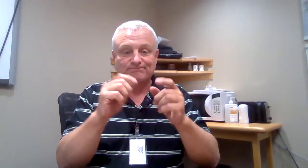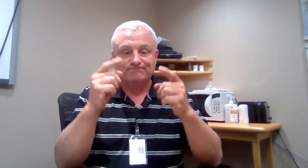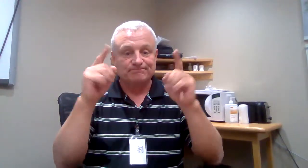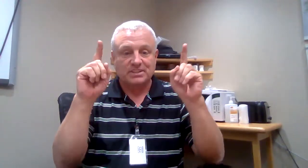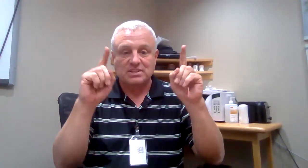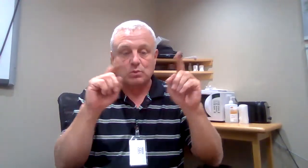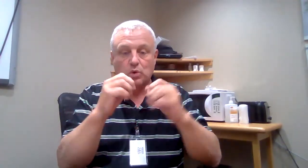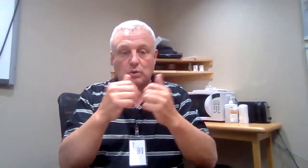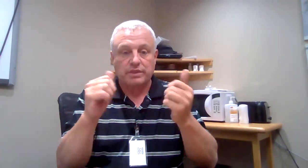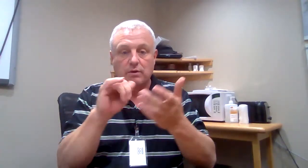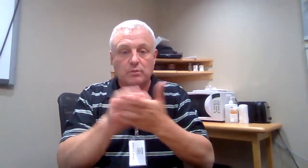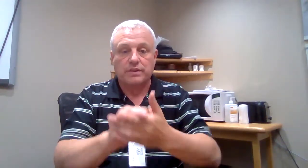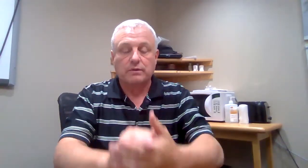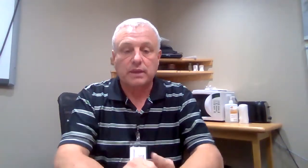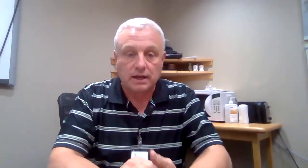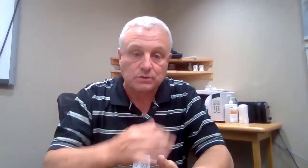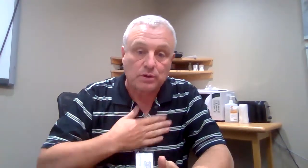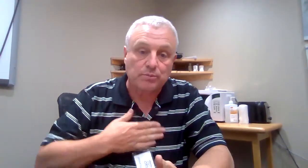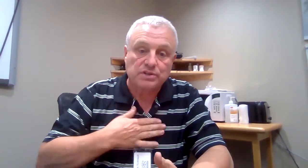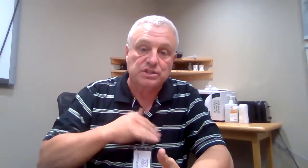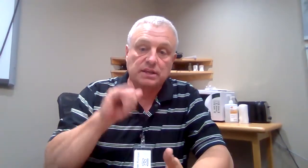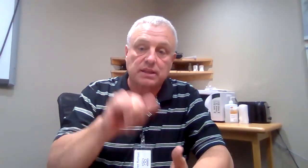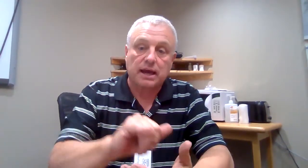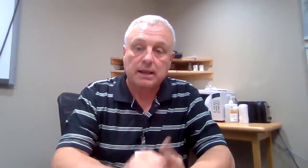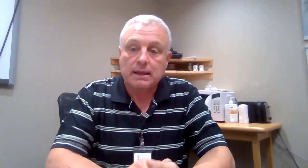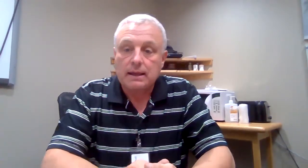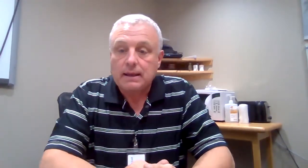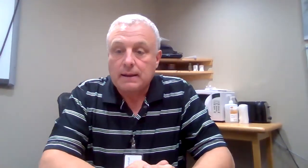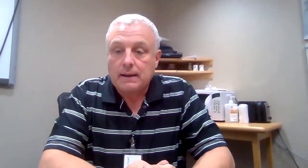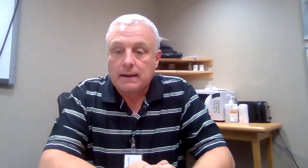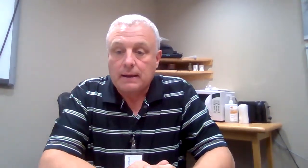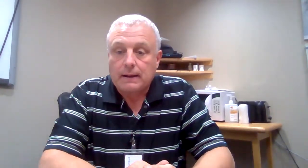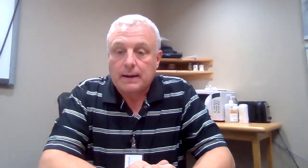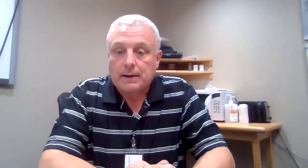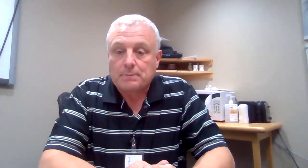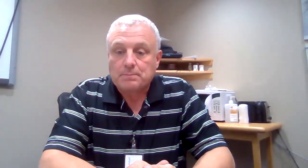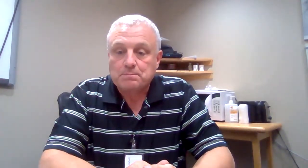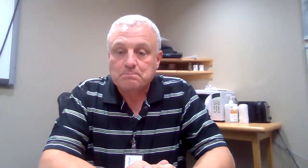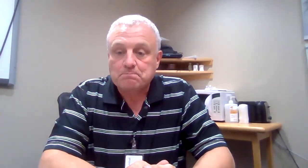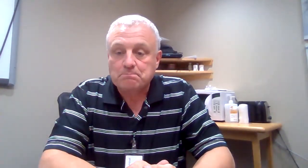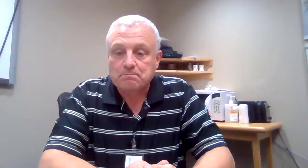doesn't work without that, so we appreciate that.